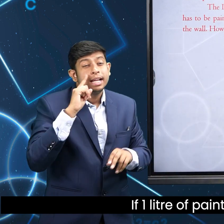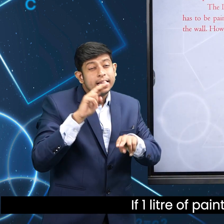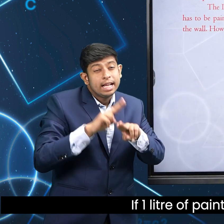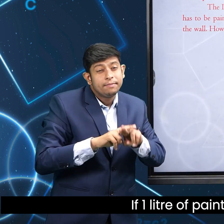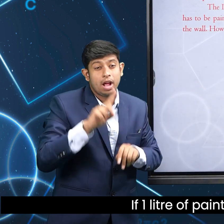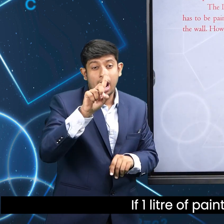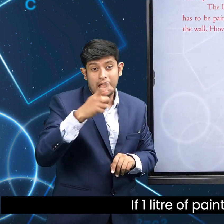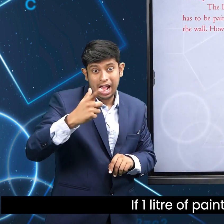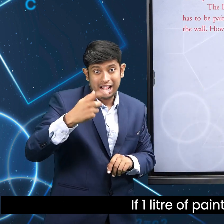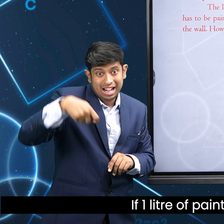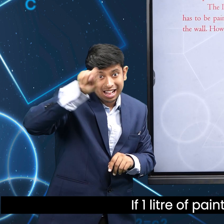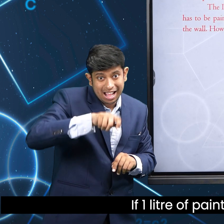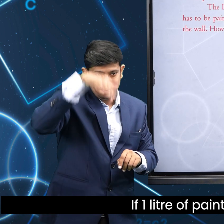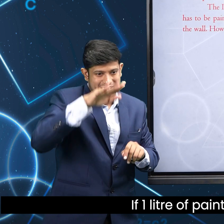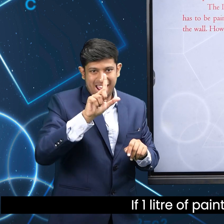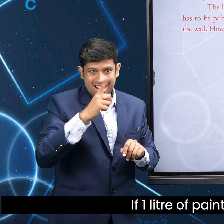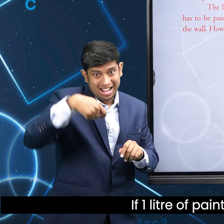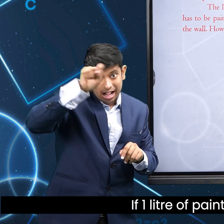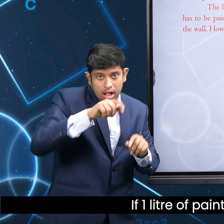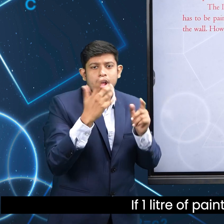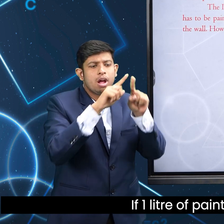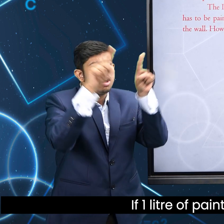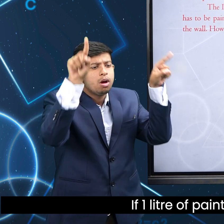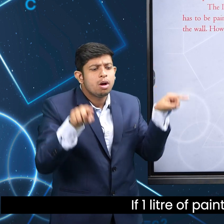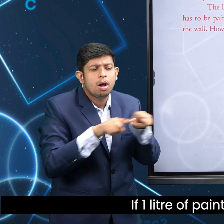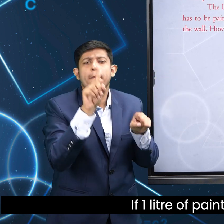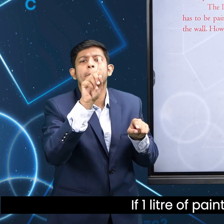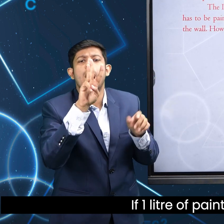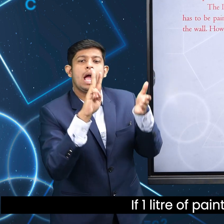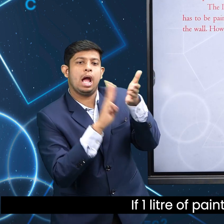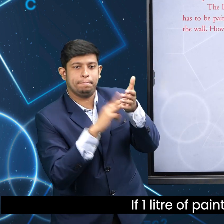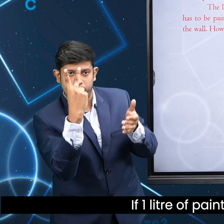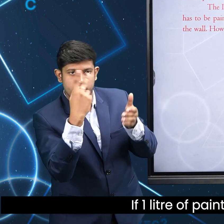If 1 liter of paint covers 12 meter square of the wall,